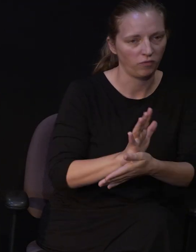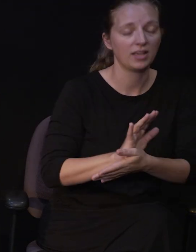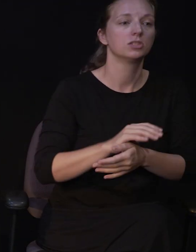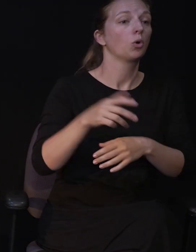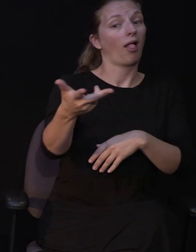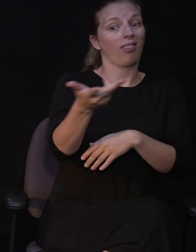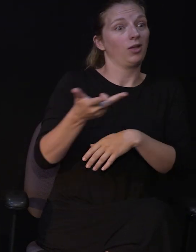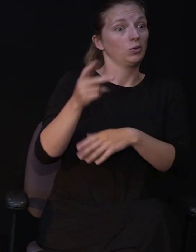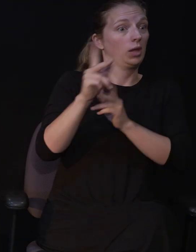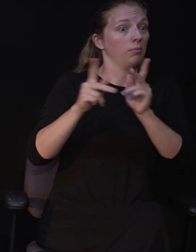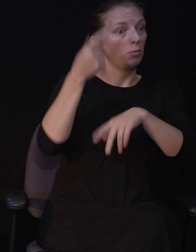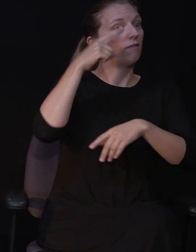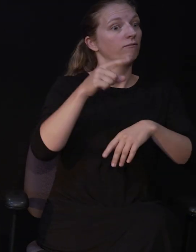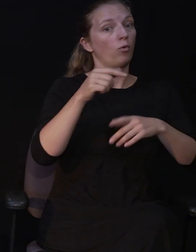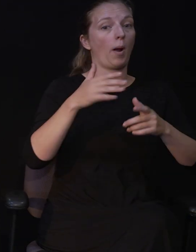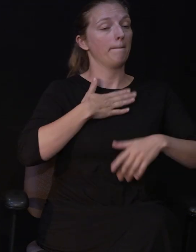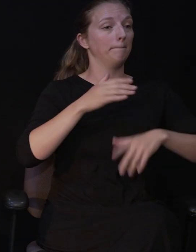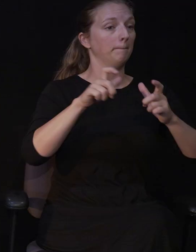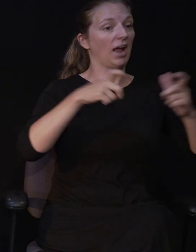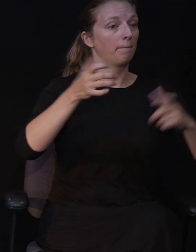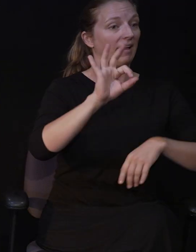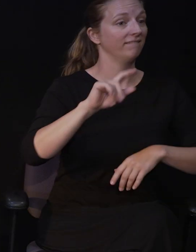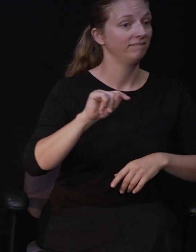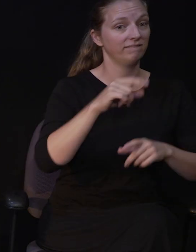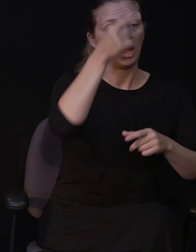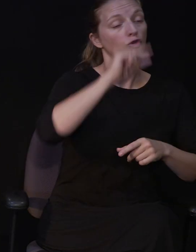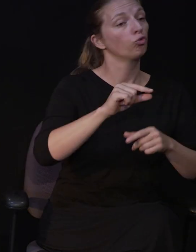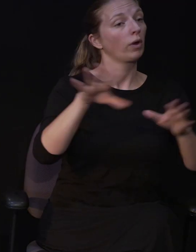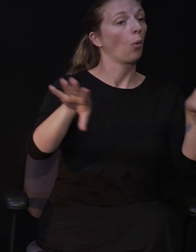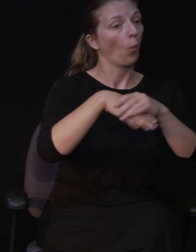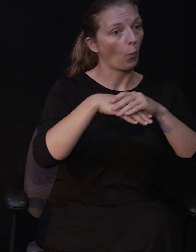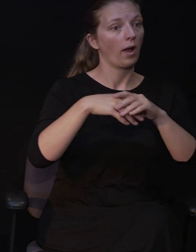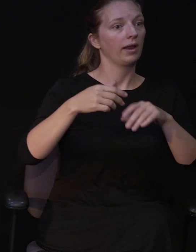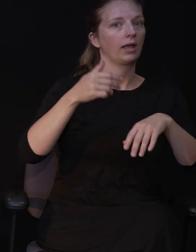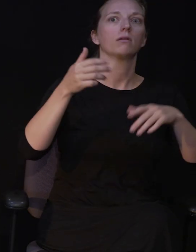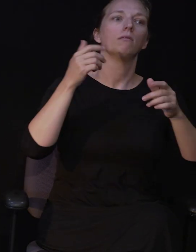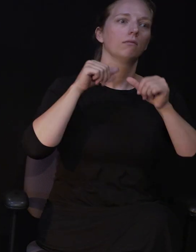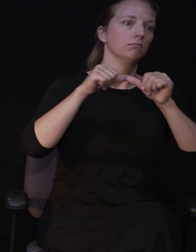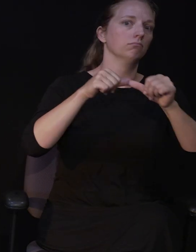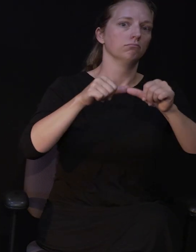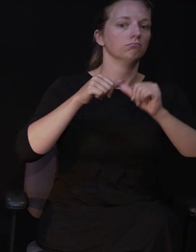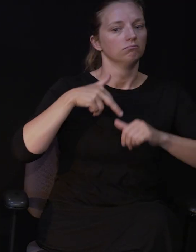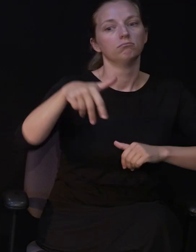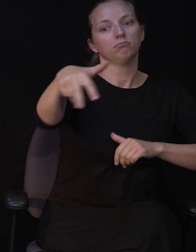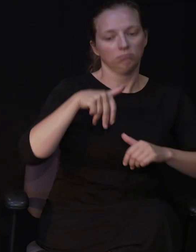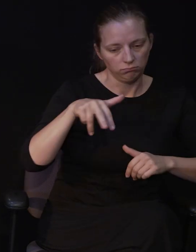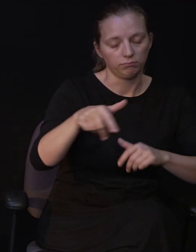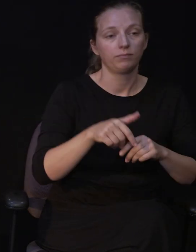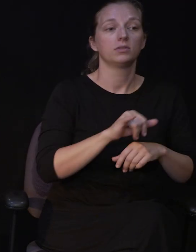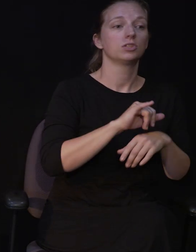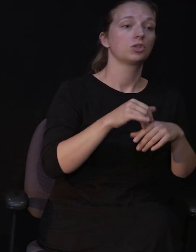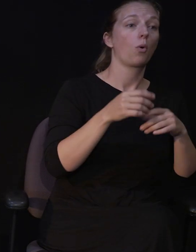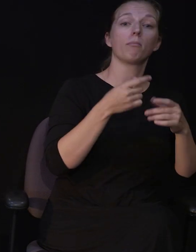getting up and down, and people were like, what, again? And so then when they announced 8 Simple Rules, John got up, and he